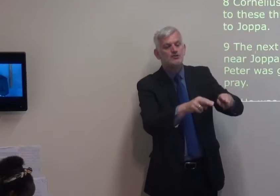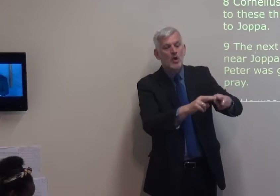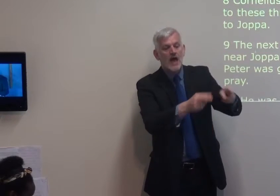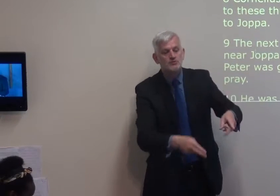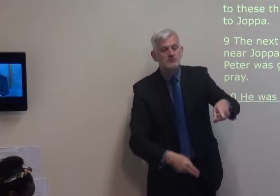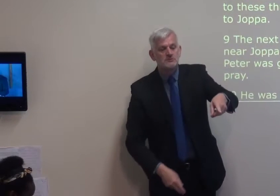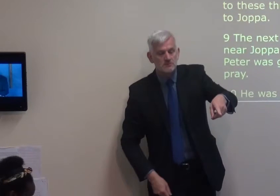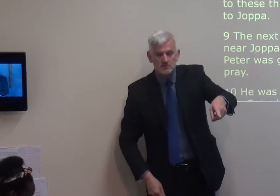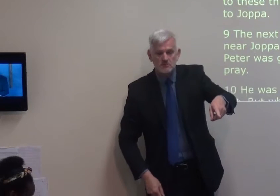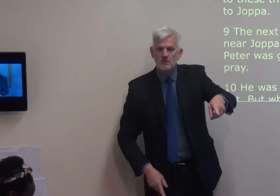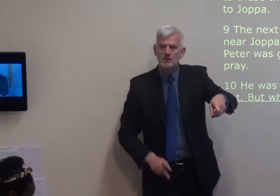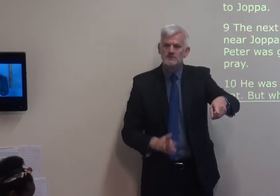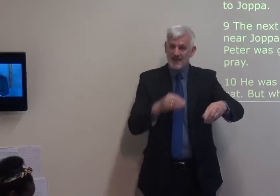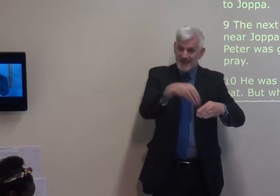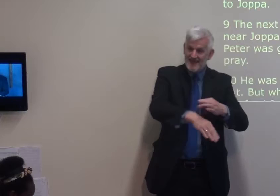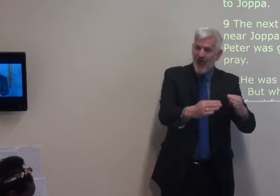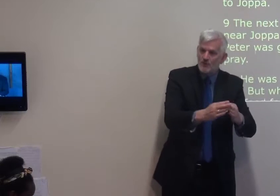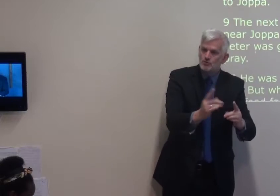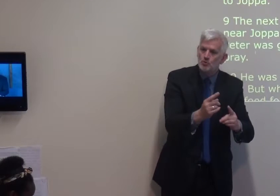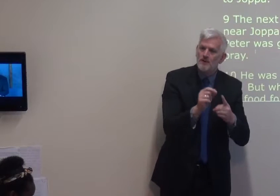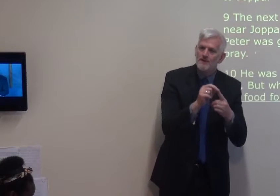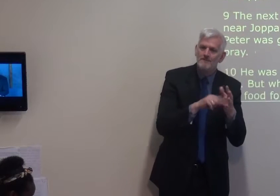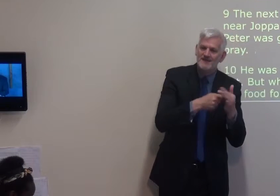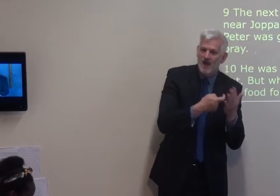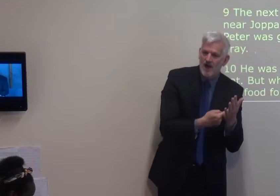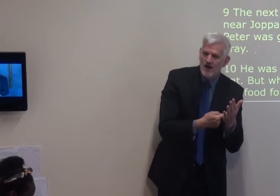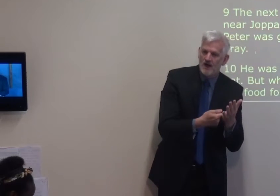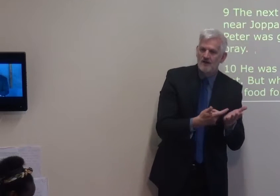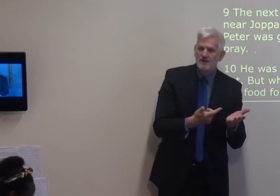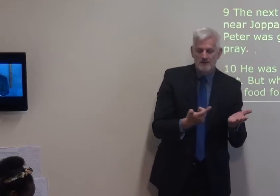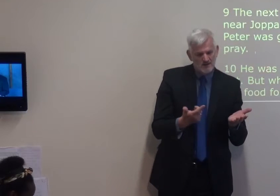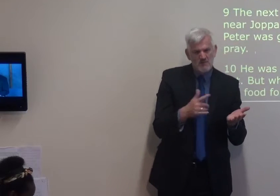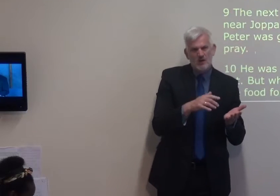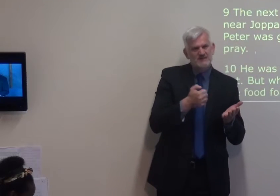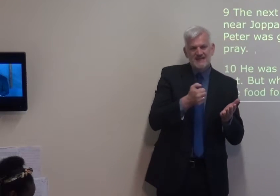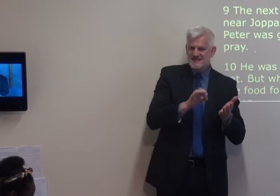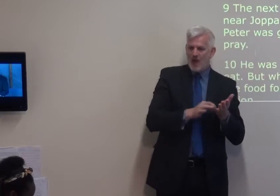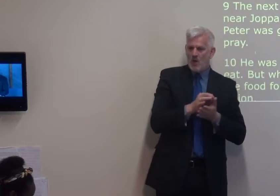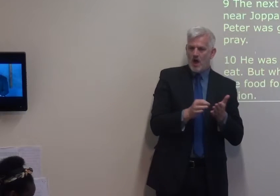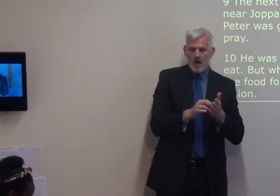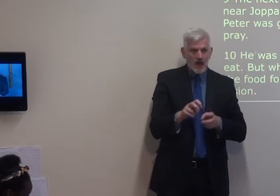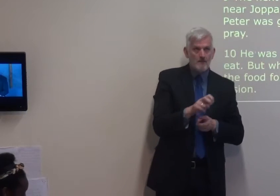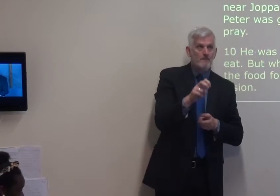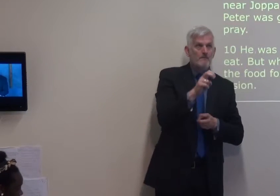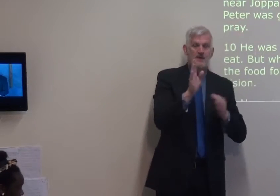Peter went up upon the housetop to pray about the 6th hour. And he became